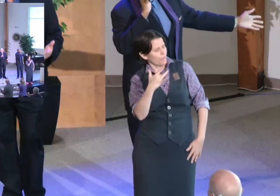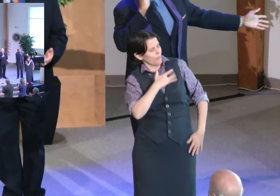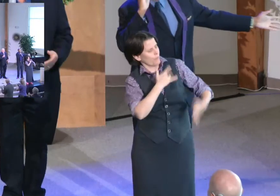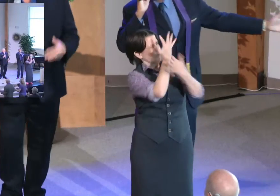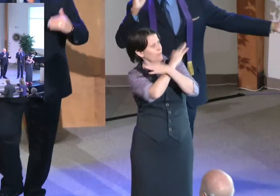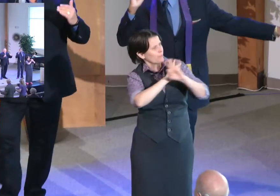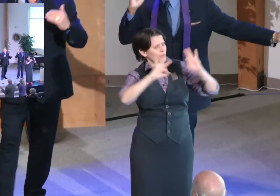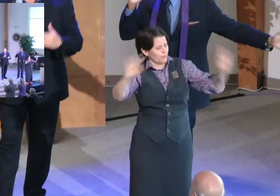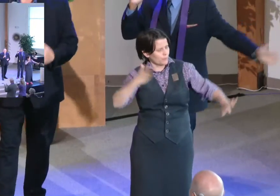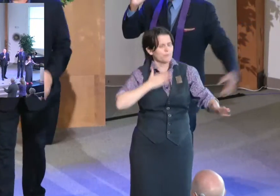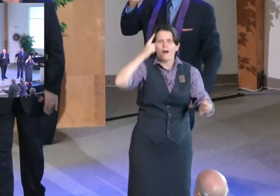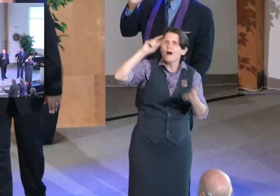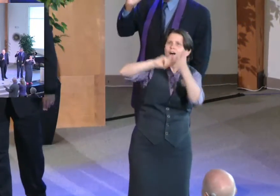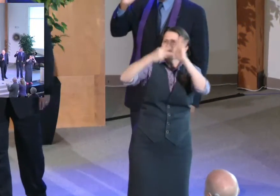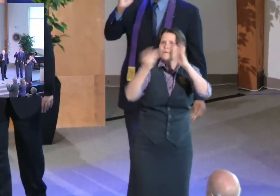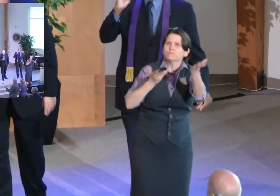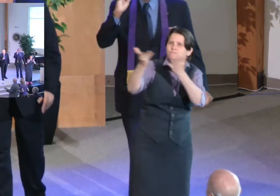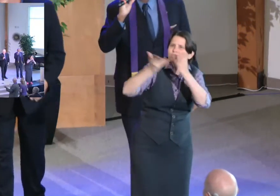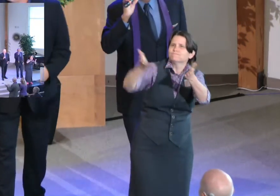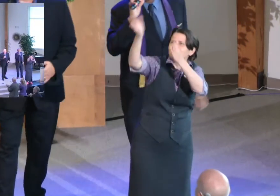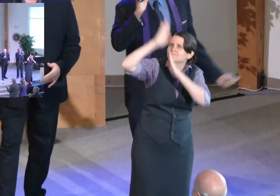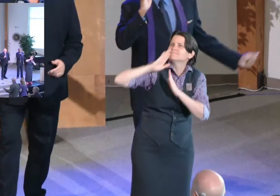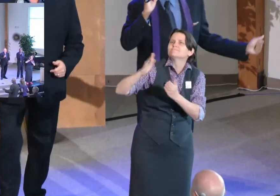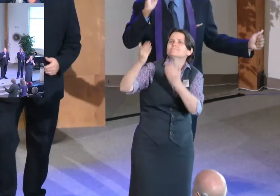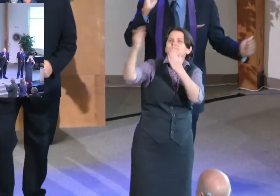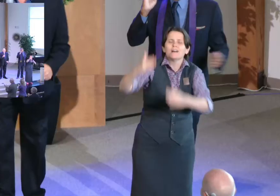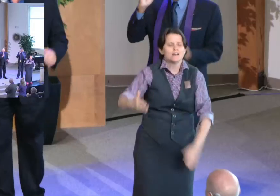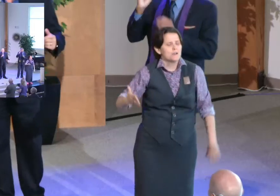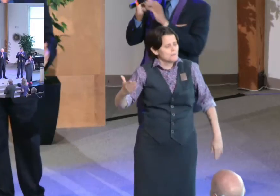I am free in the